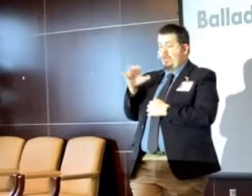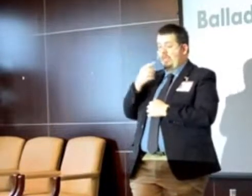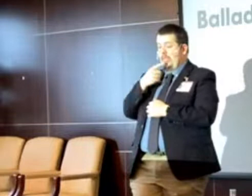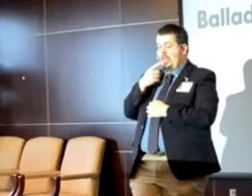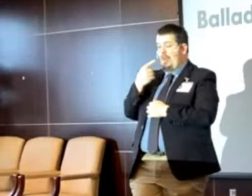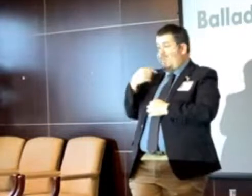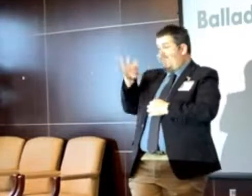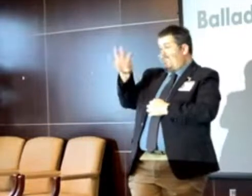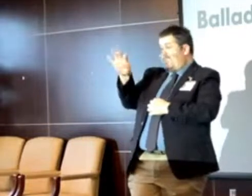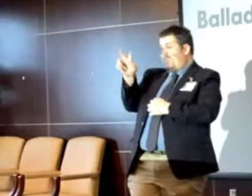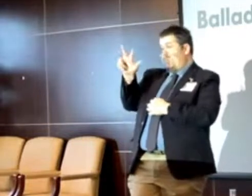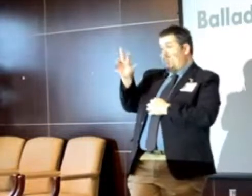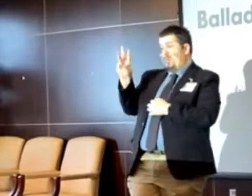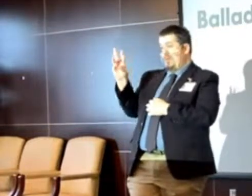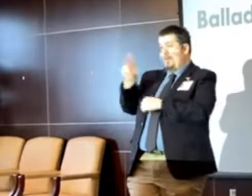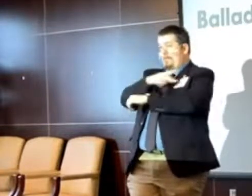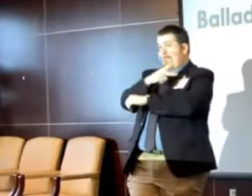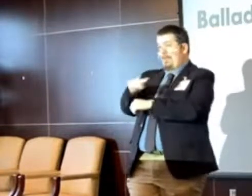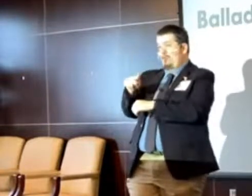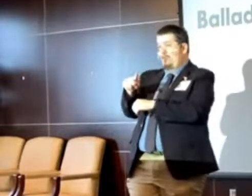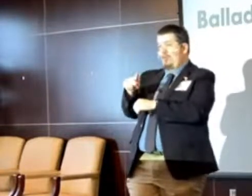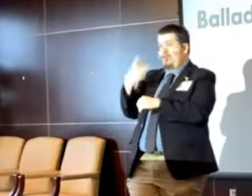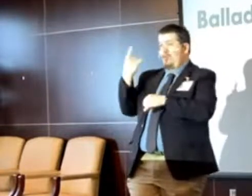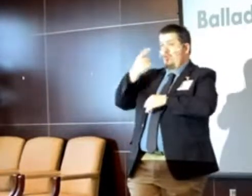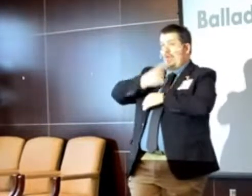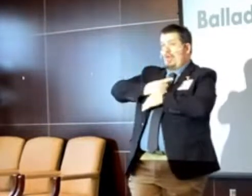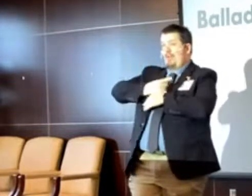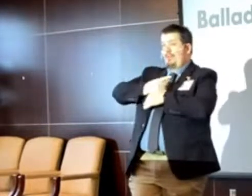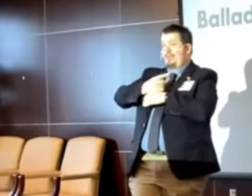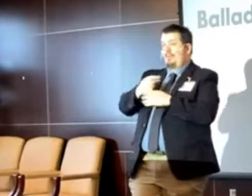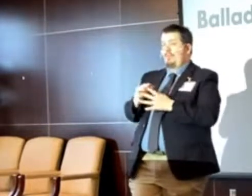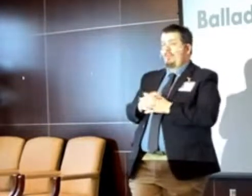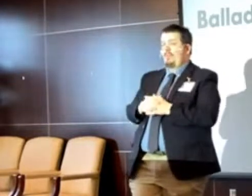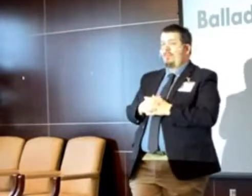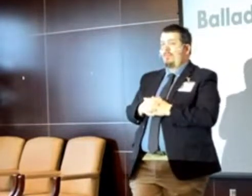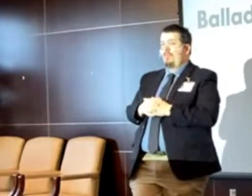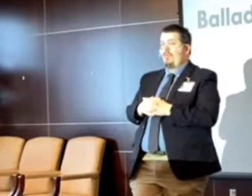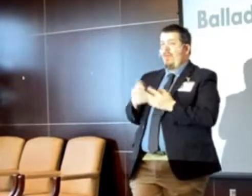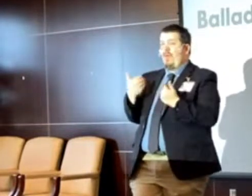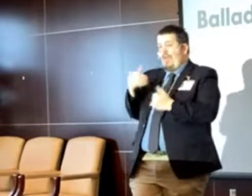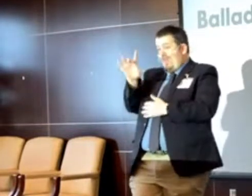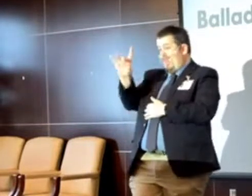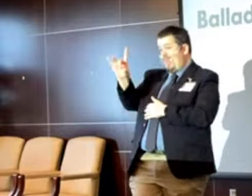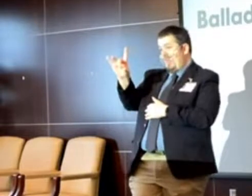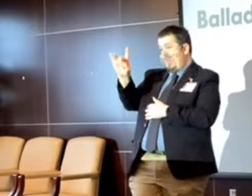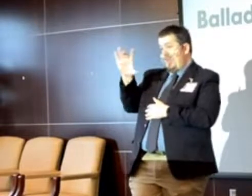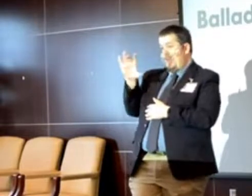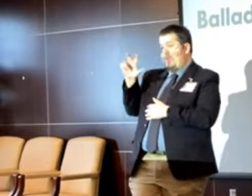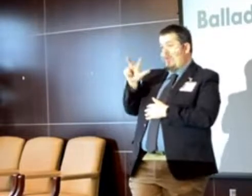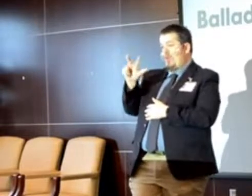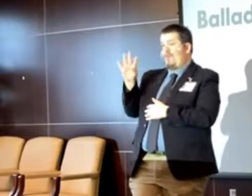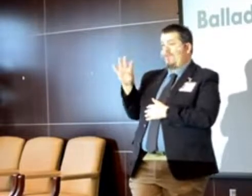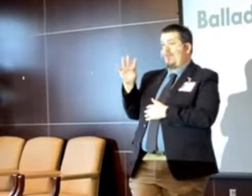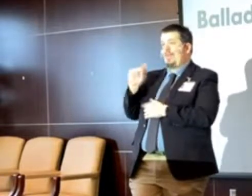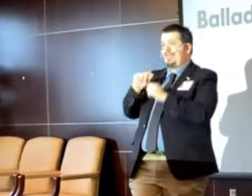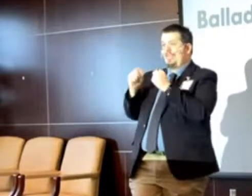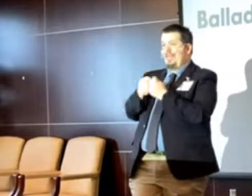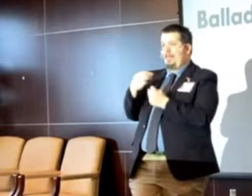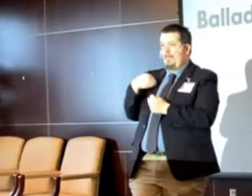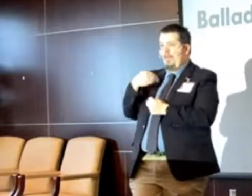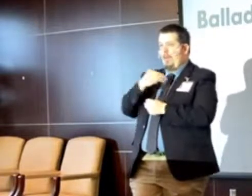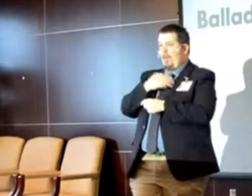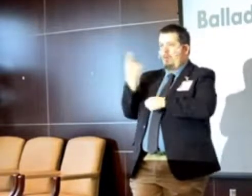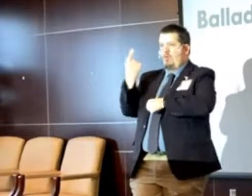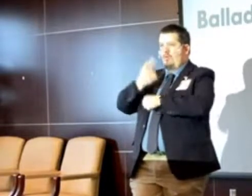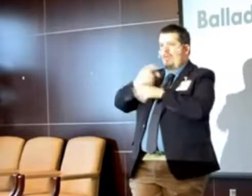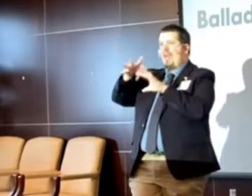out, we have 436 patients in-house today. We have 834 team members today